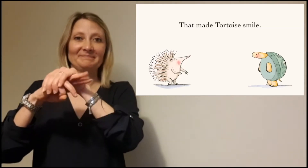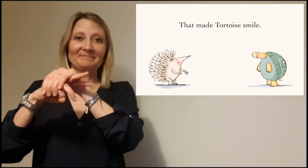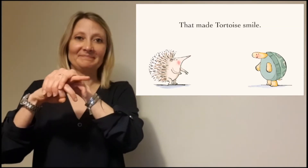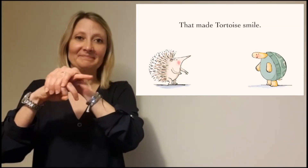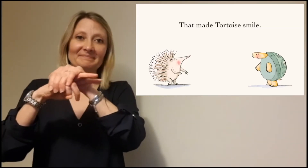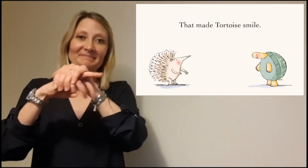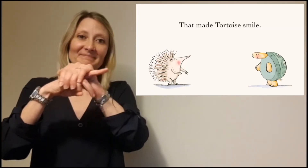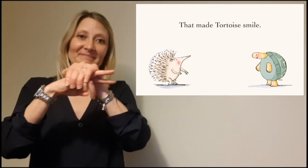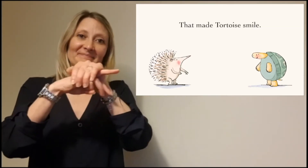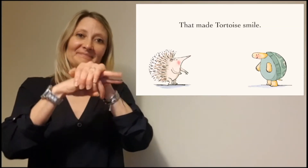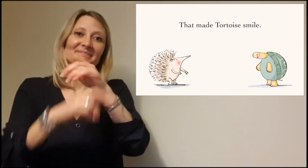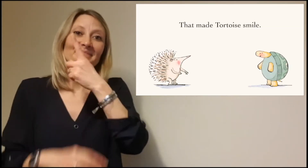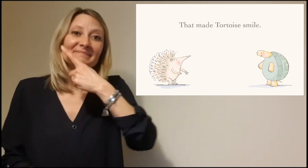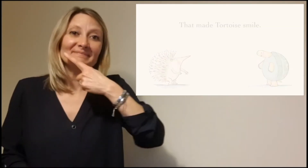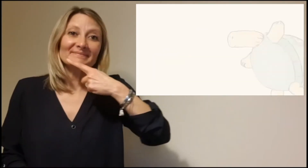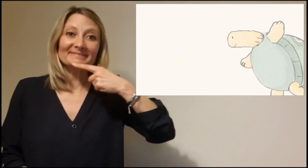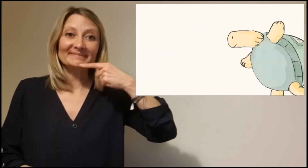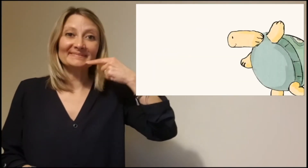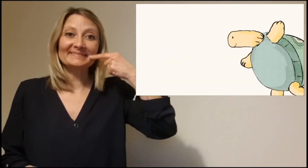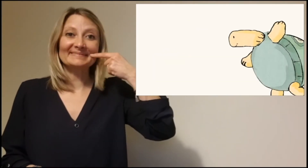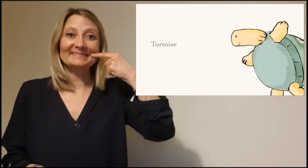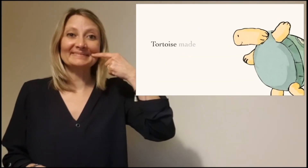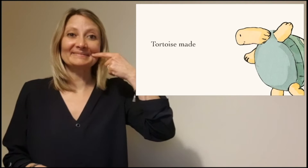That made Tortoise smile.